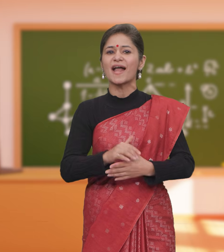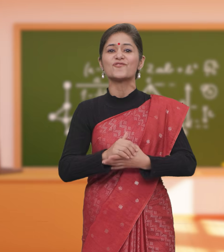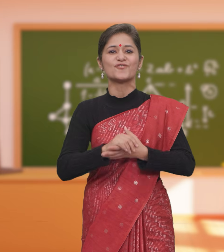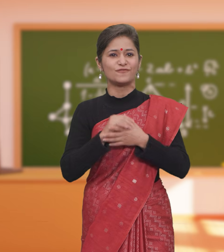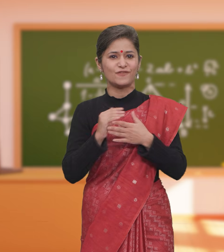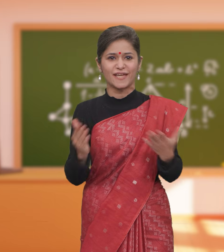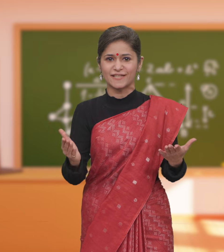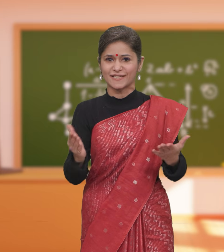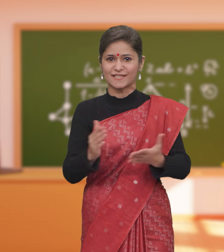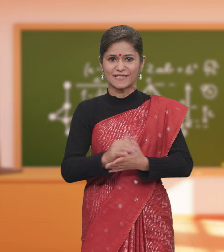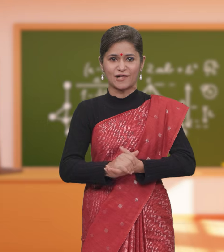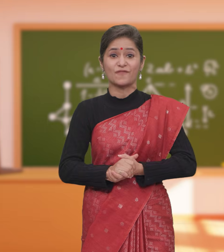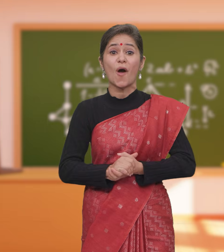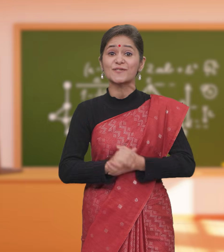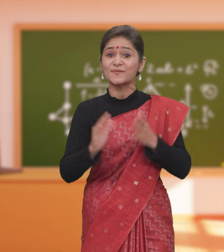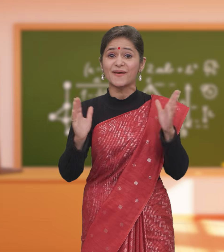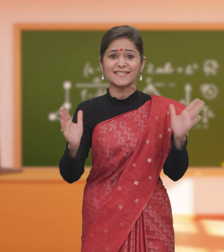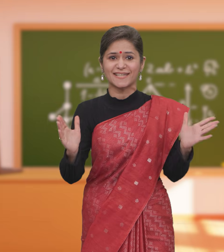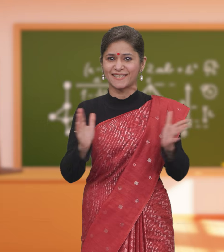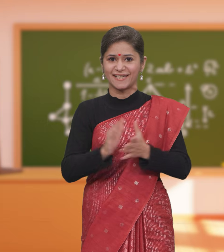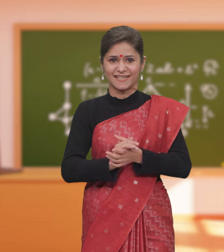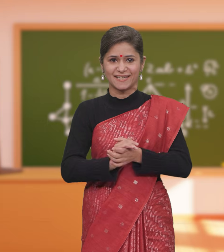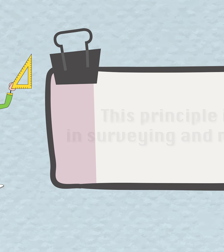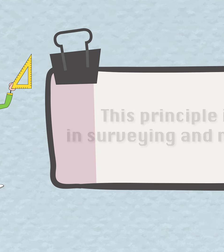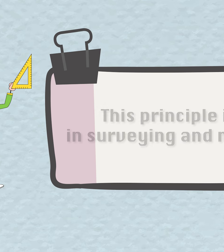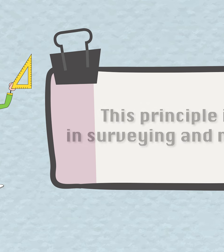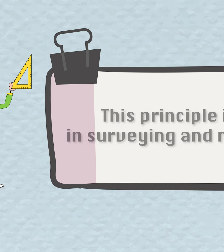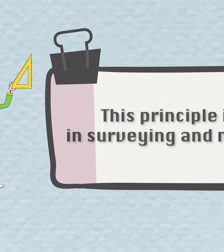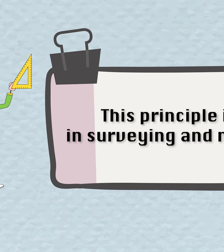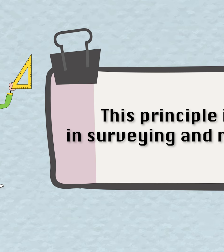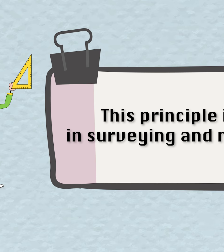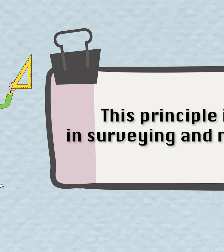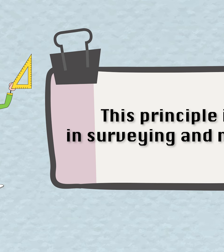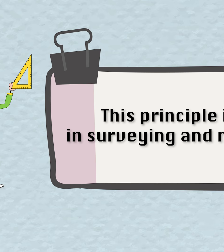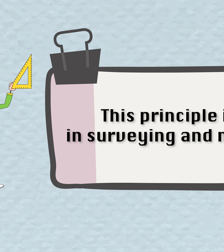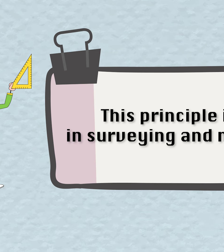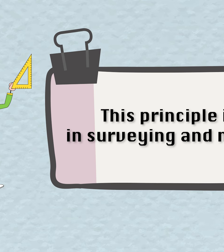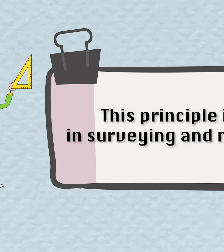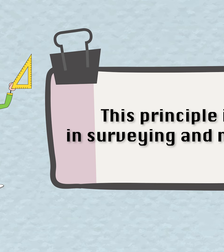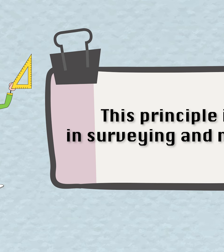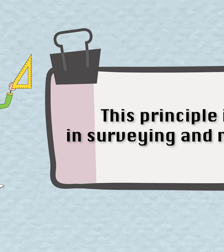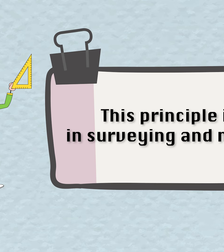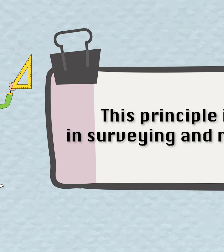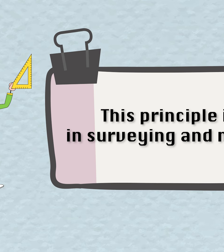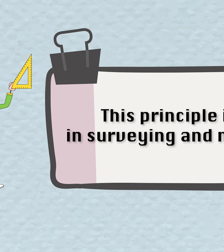one reveals itself automatically. This principle is used in surveying and